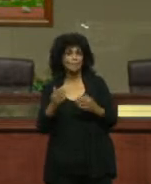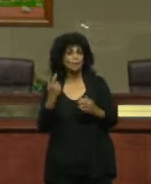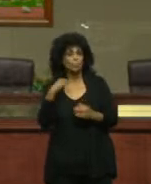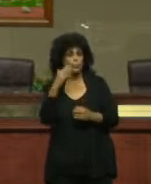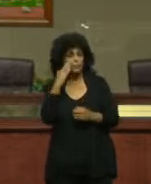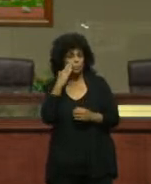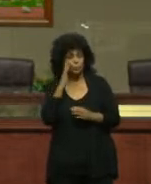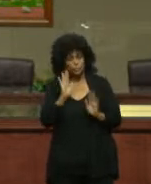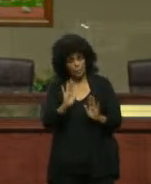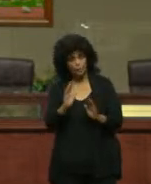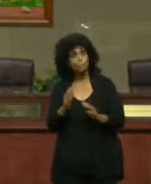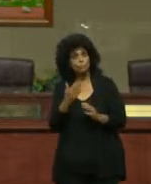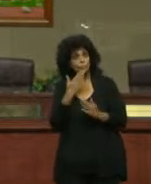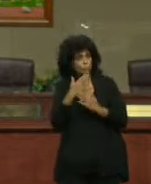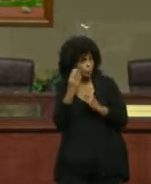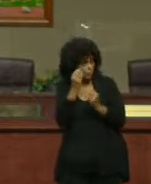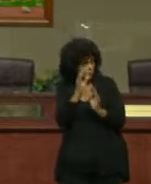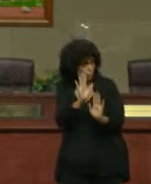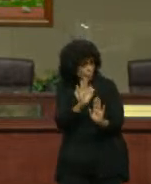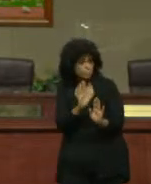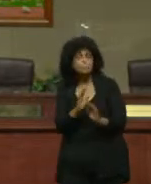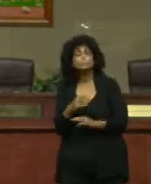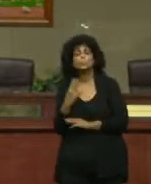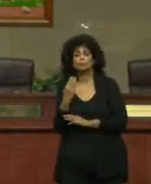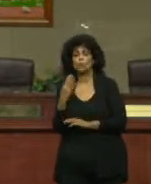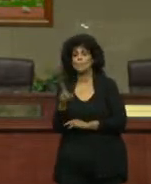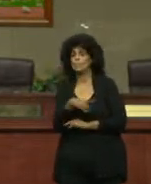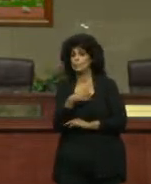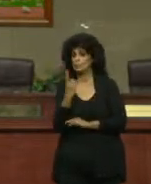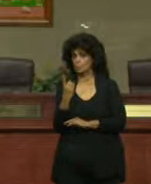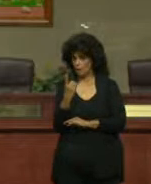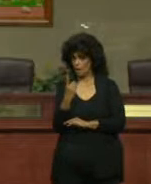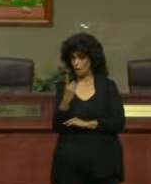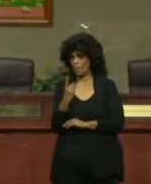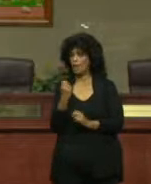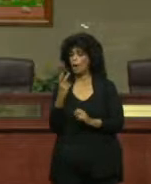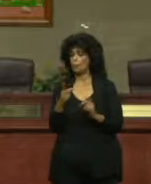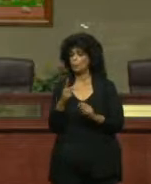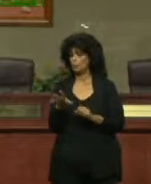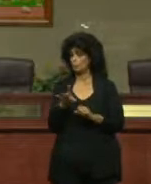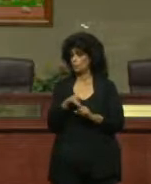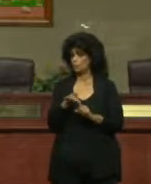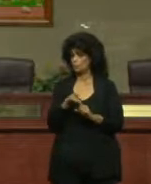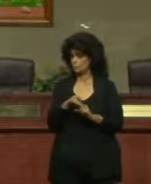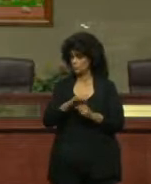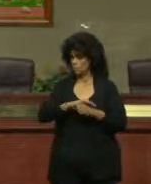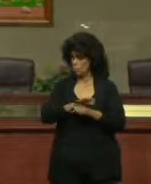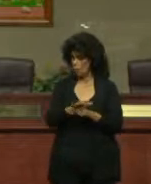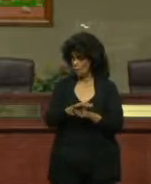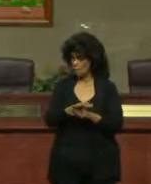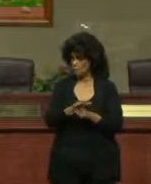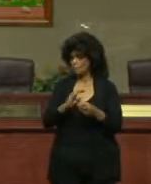14-day positivity rate is really looking good. It is now